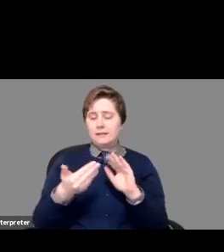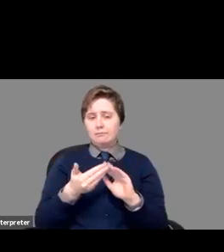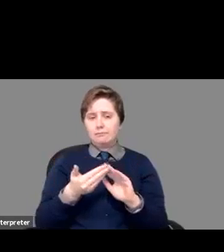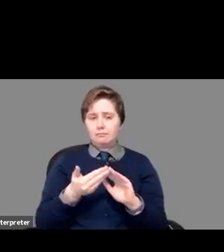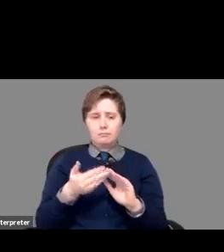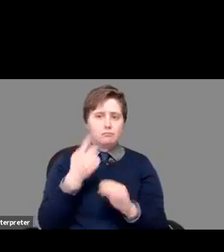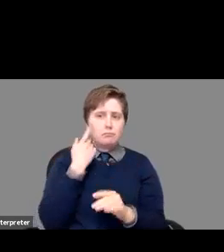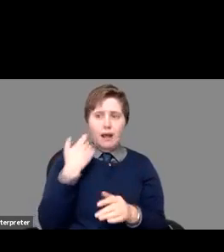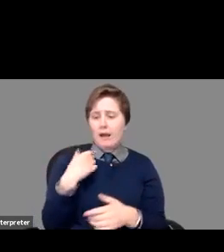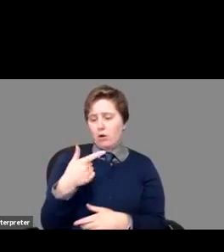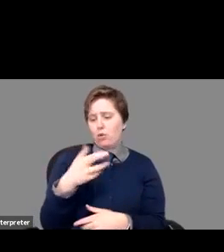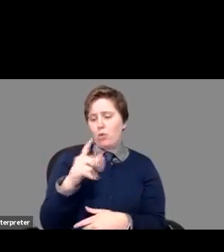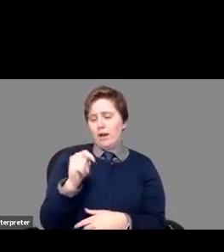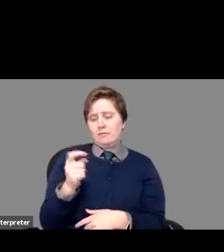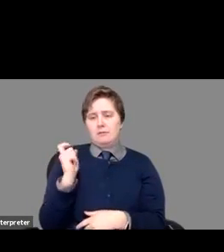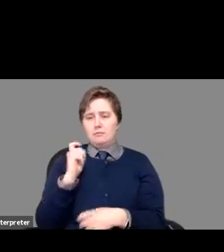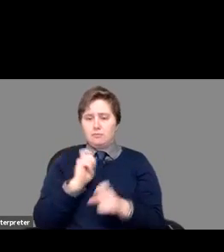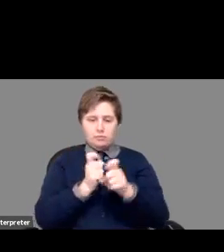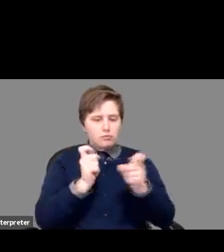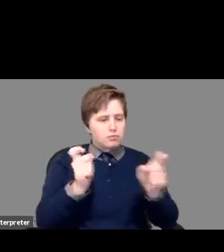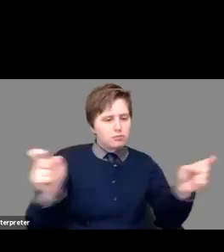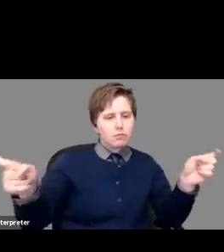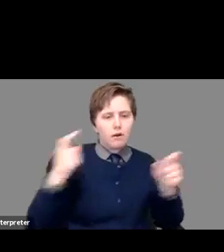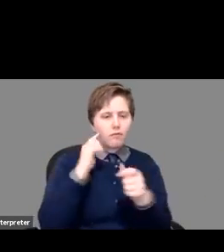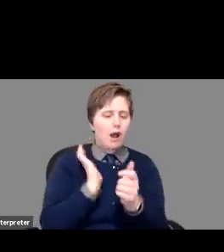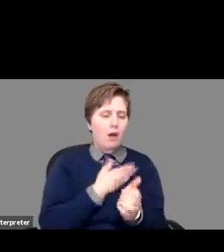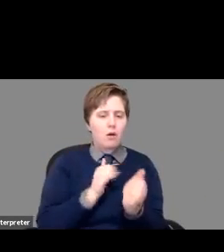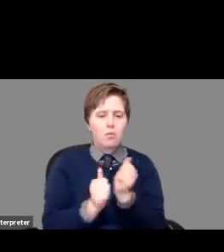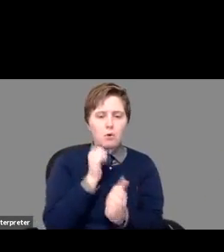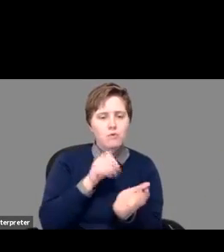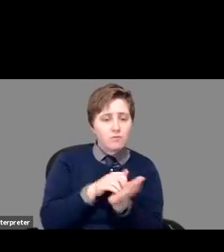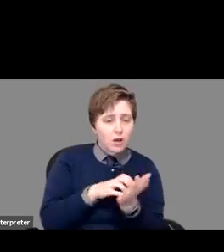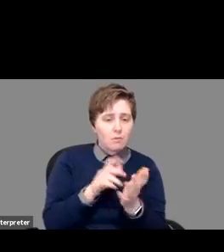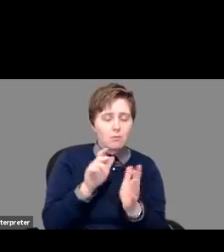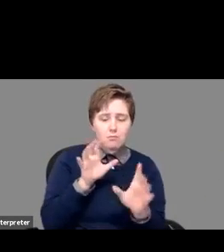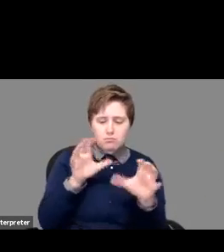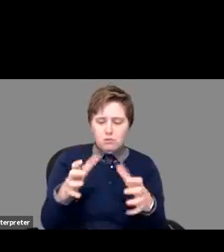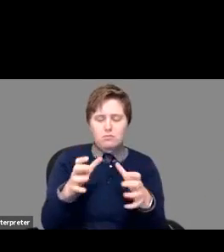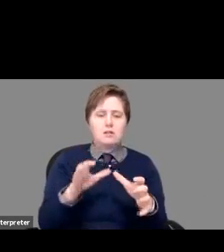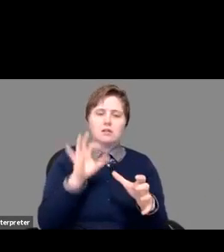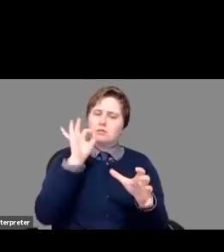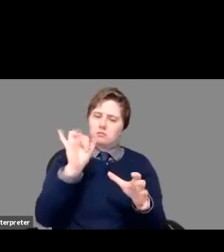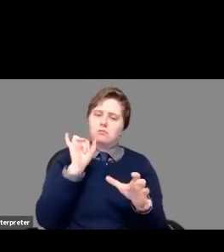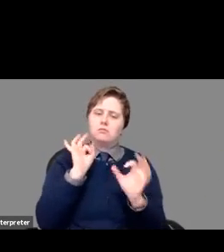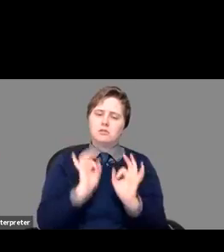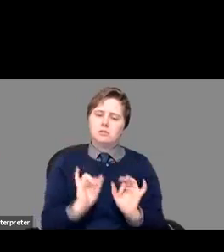grant to distribute some masks in our neighborhoods to our most vulnerable populations, which is really important.